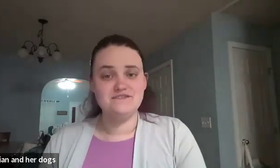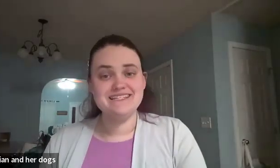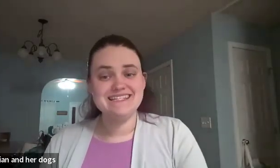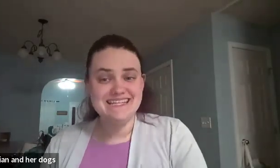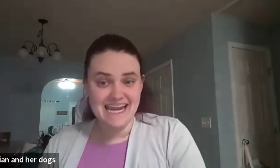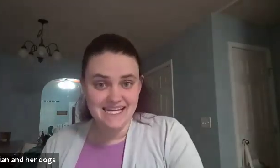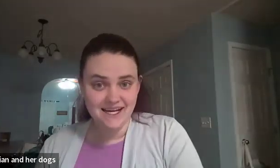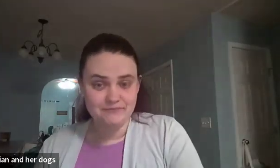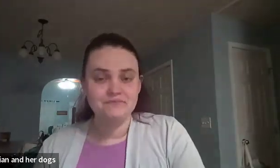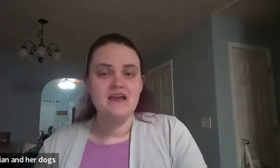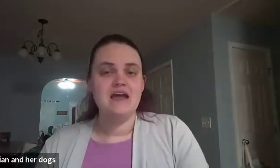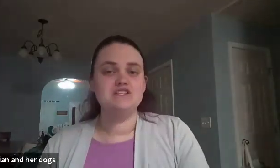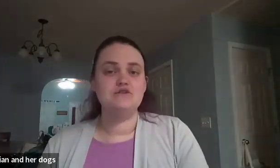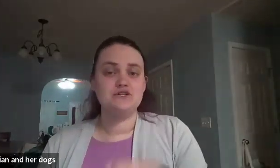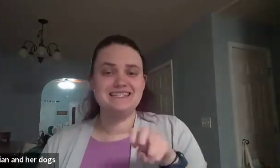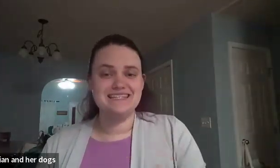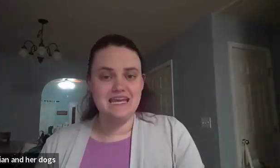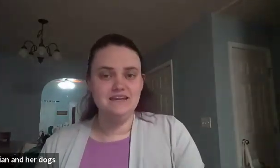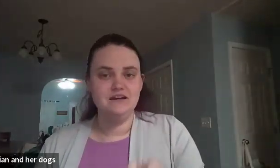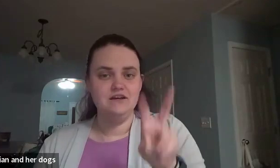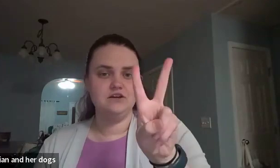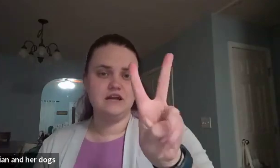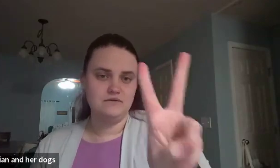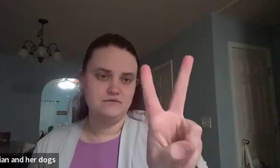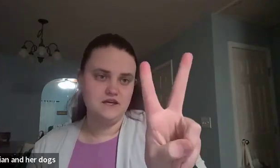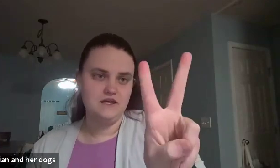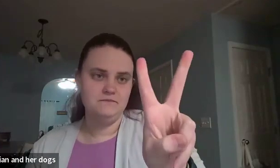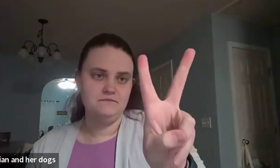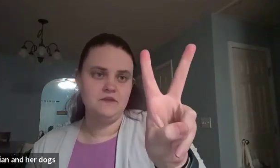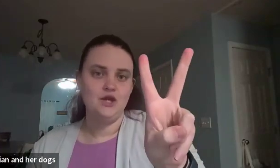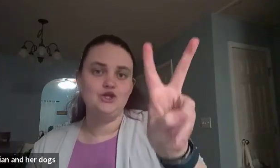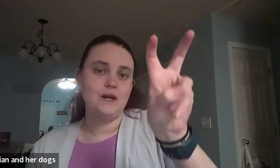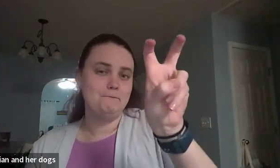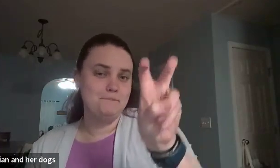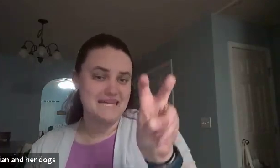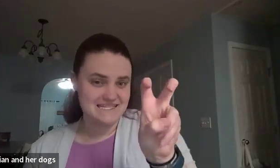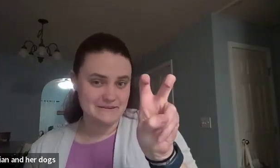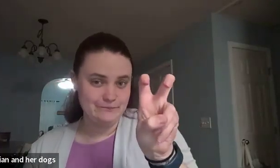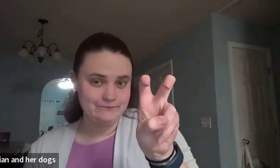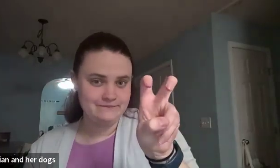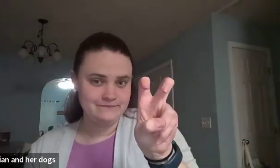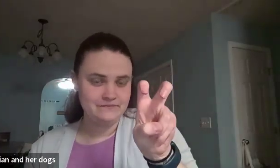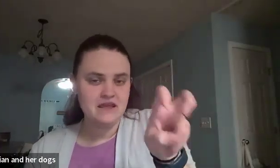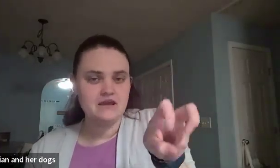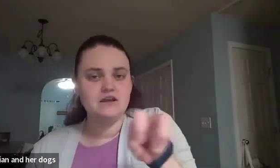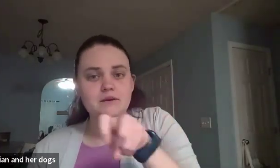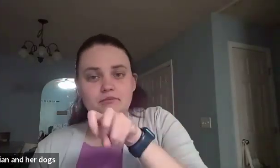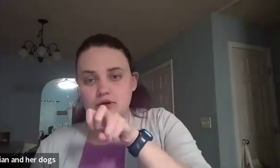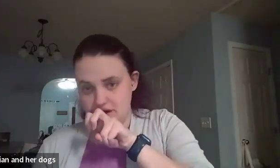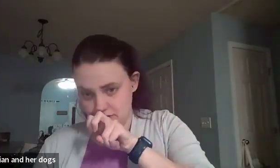for snake. And so for snake, you're gonna have a V, you're gonna bend them, you're gonna put it